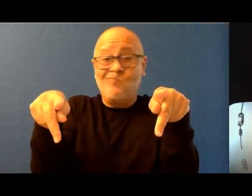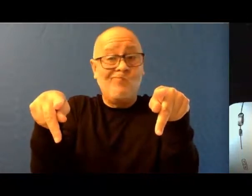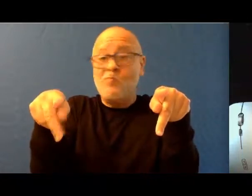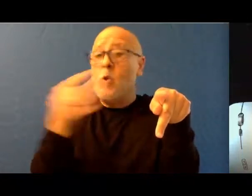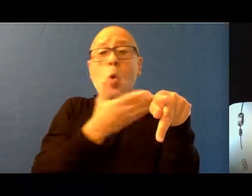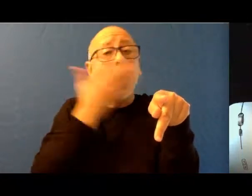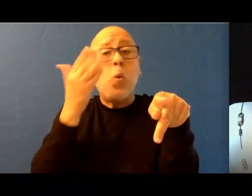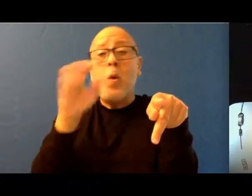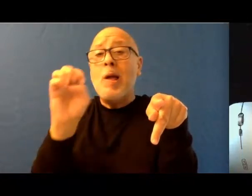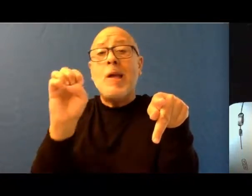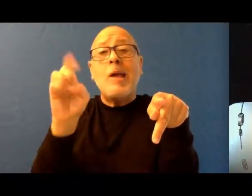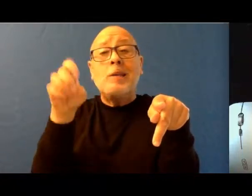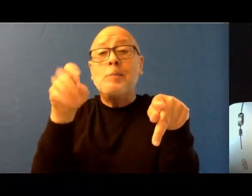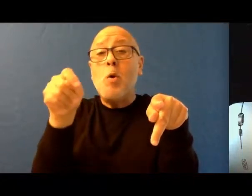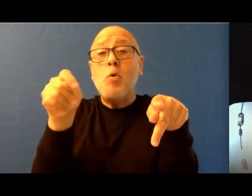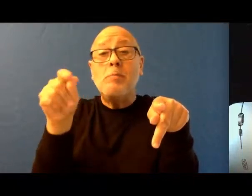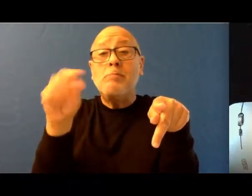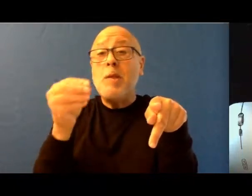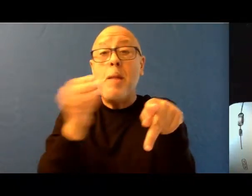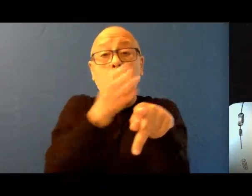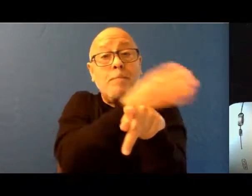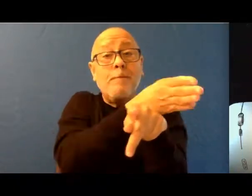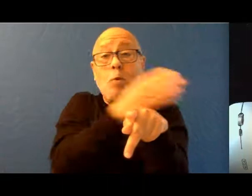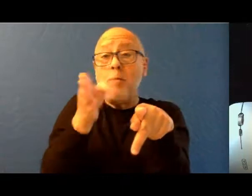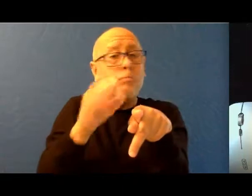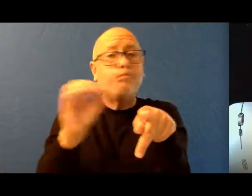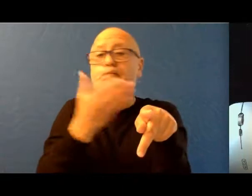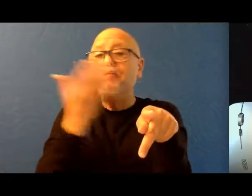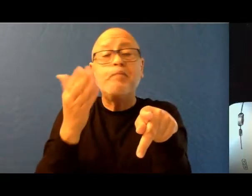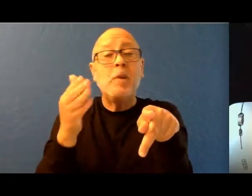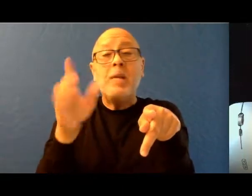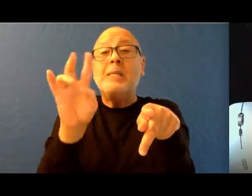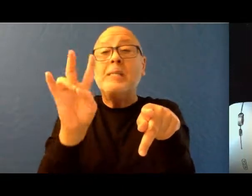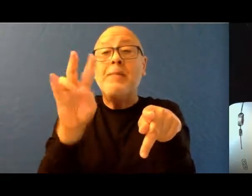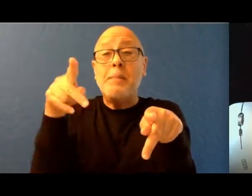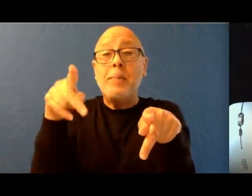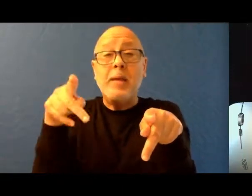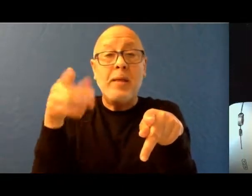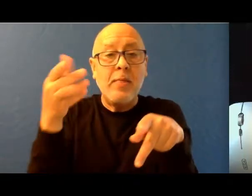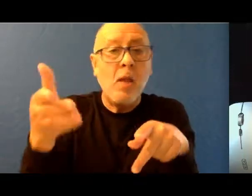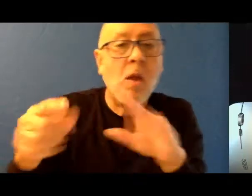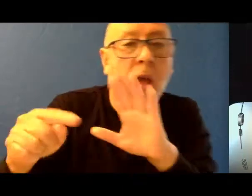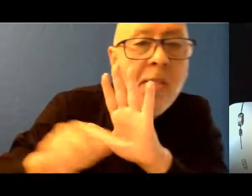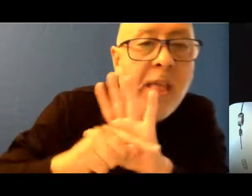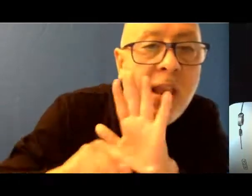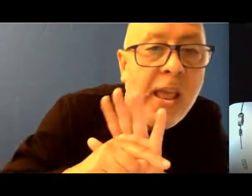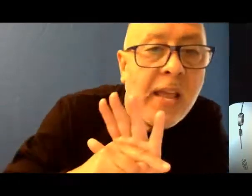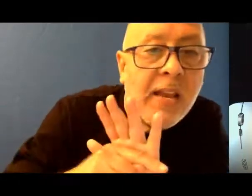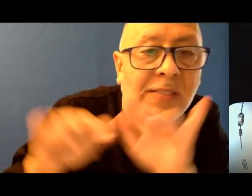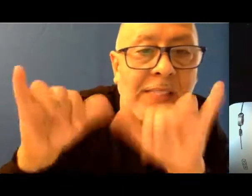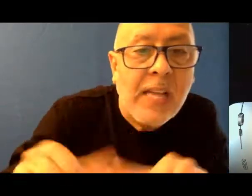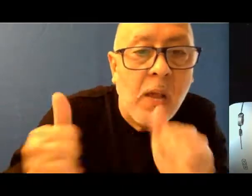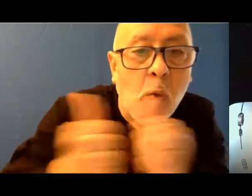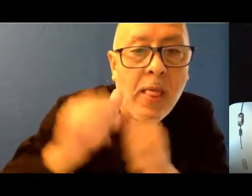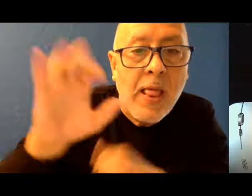them, so I can combine them. And so once again, 7p is right here. The negative stays with the